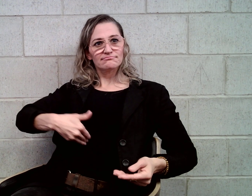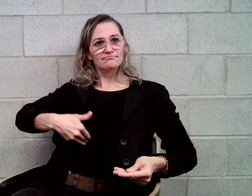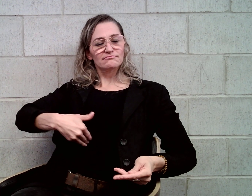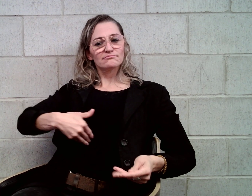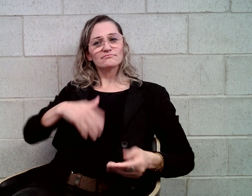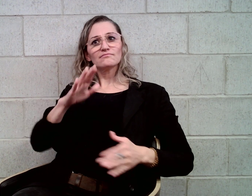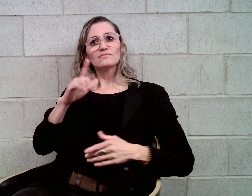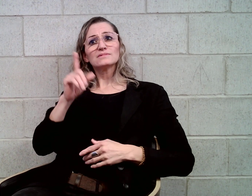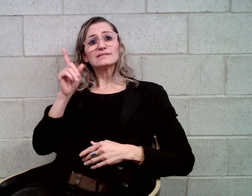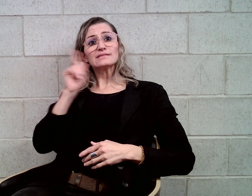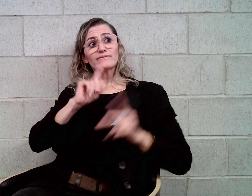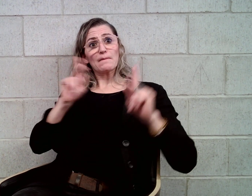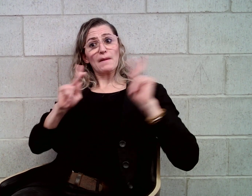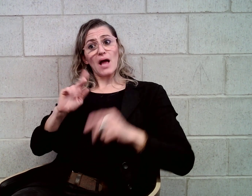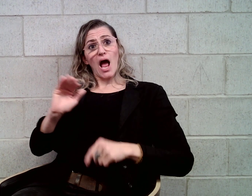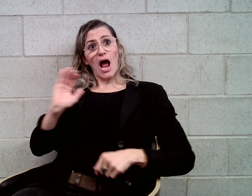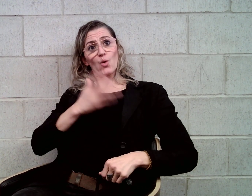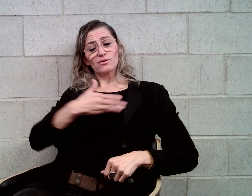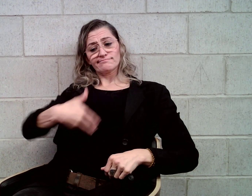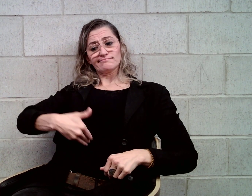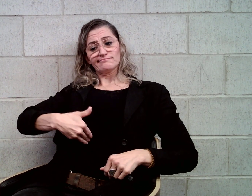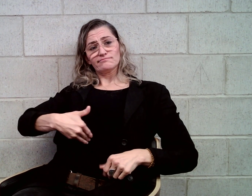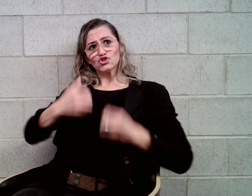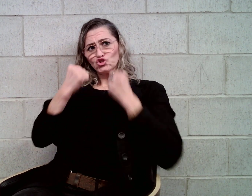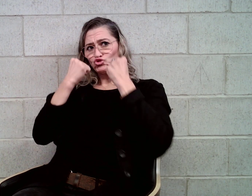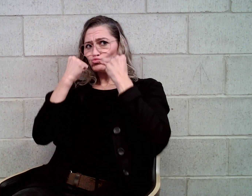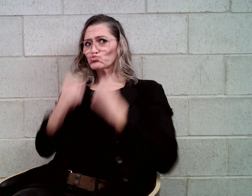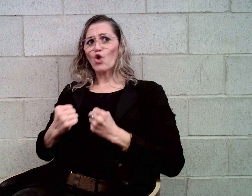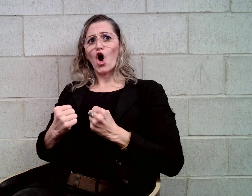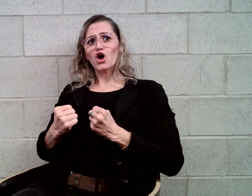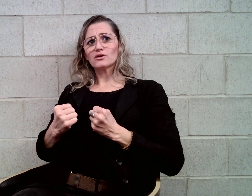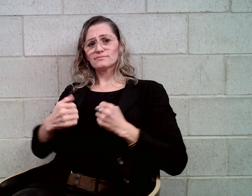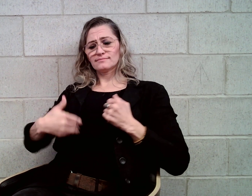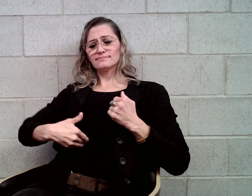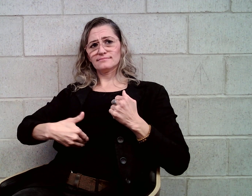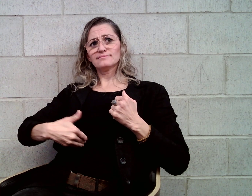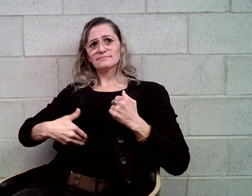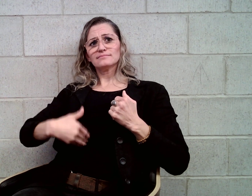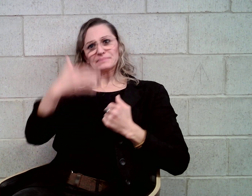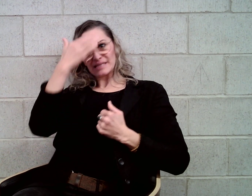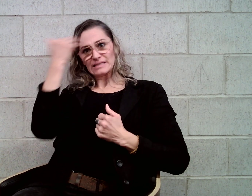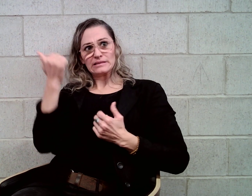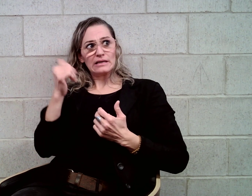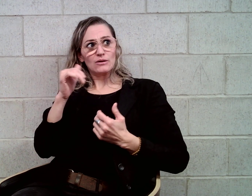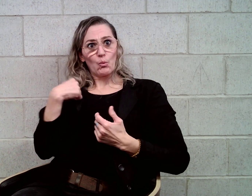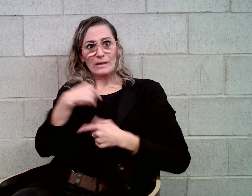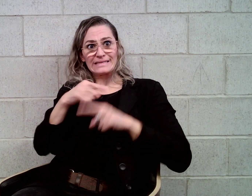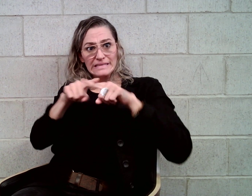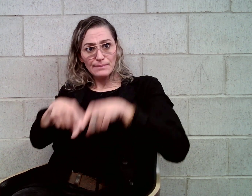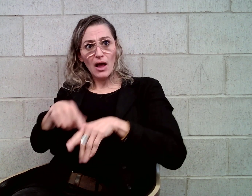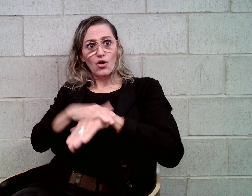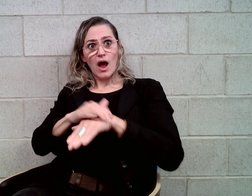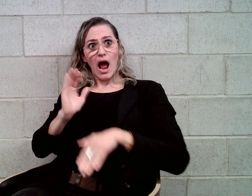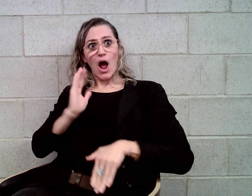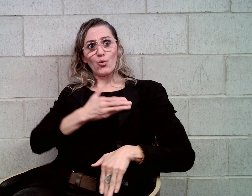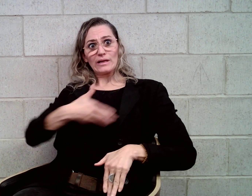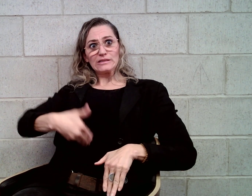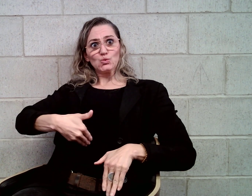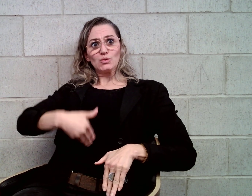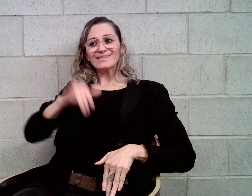immediately. It just becomes intuitive. And I think that as deaf people, our intuition is very strong. We rely